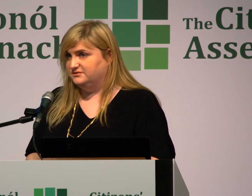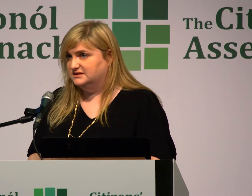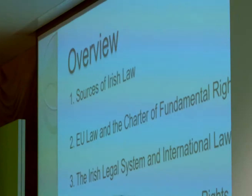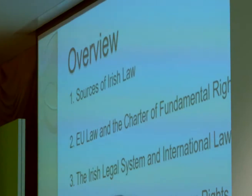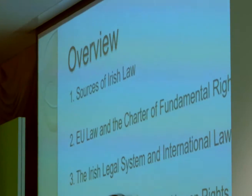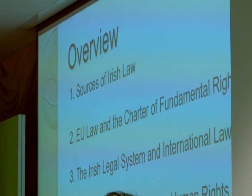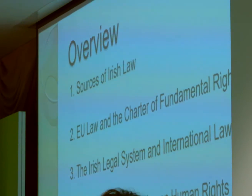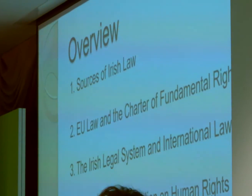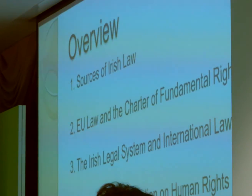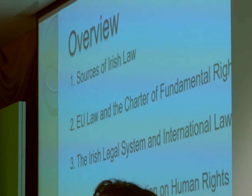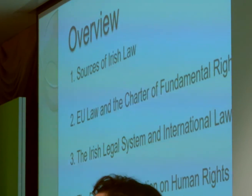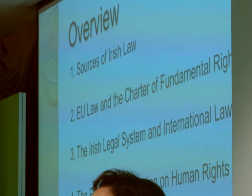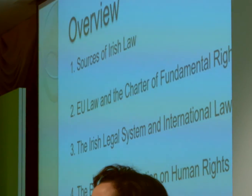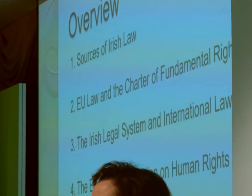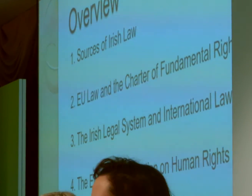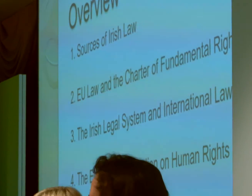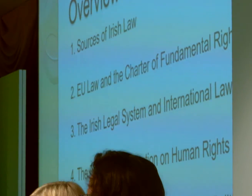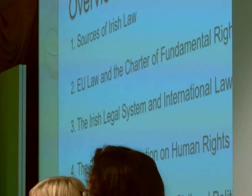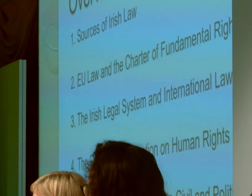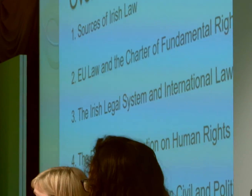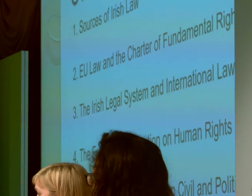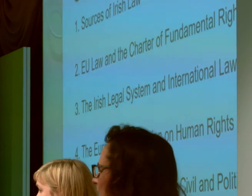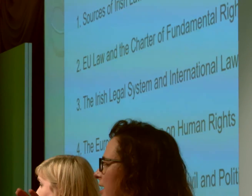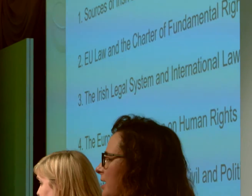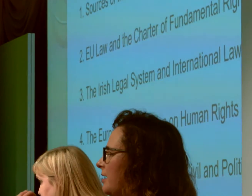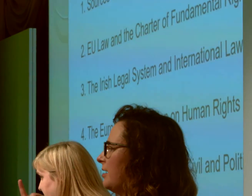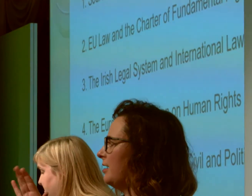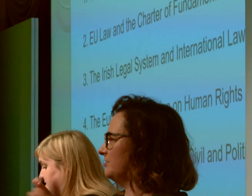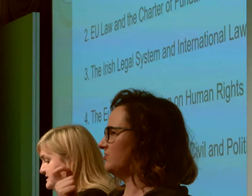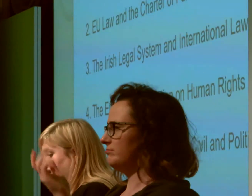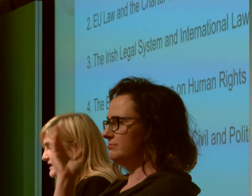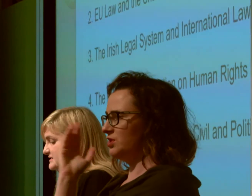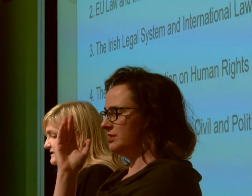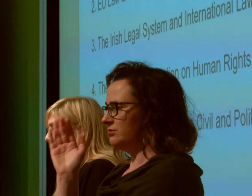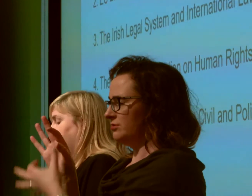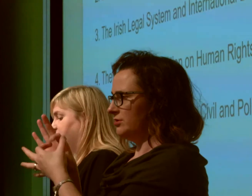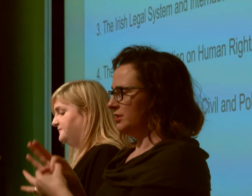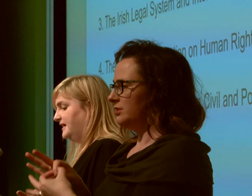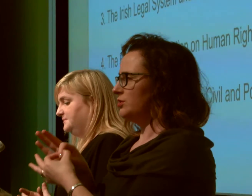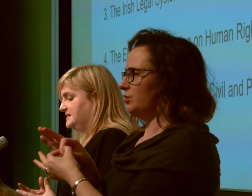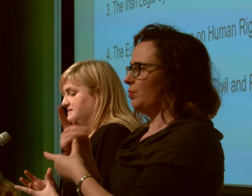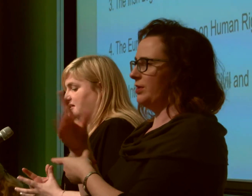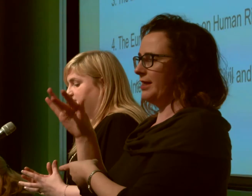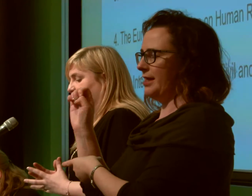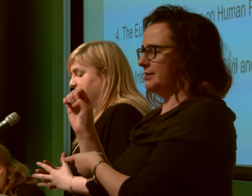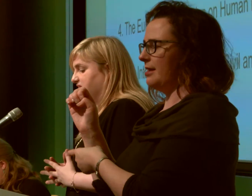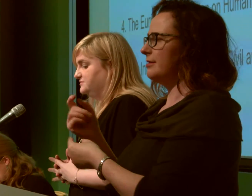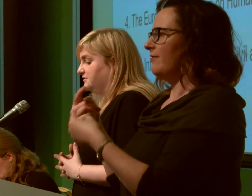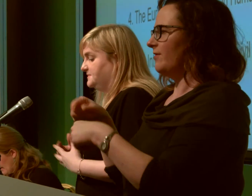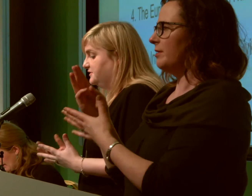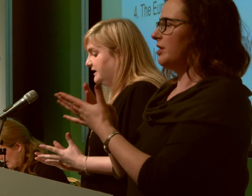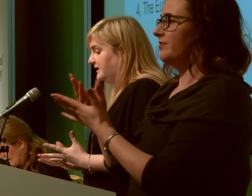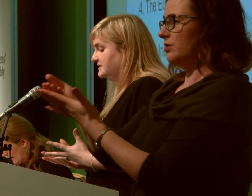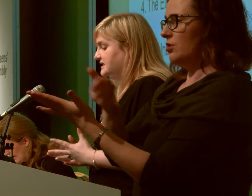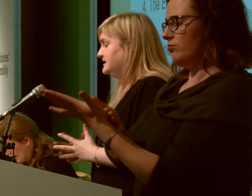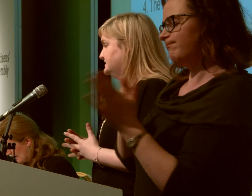on Human Rights, which was referred to in Eileen's discussion about the A, B and C case. And the final piece of legislation we're